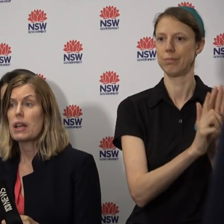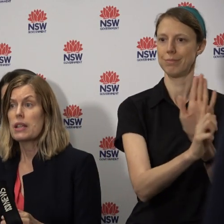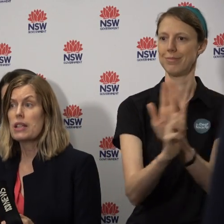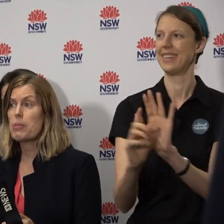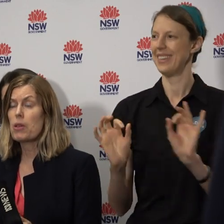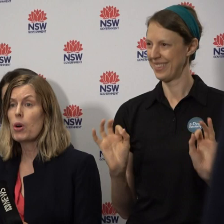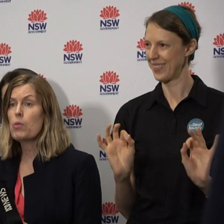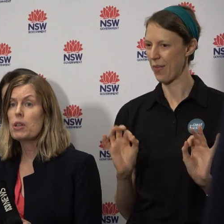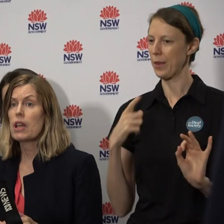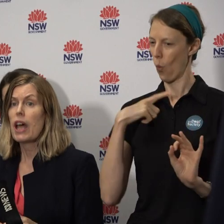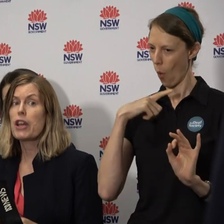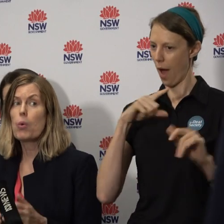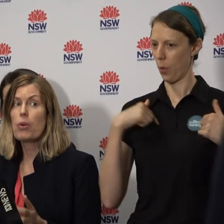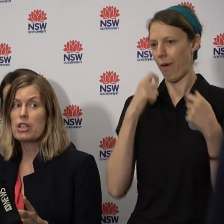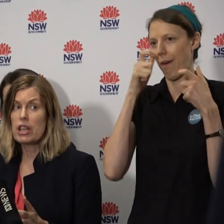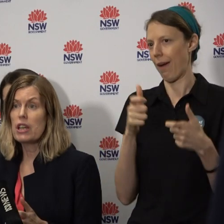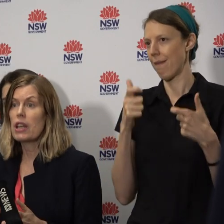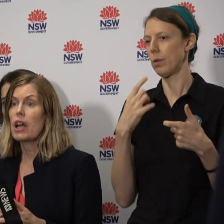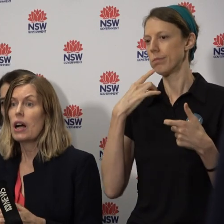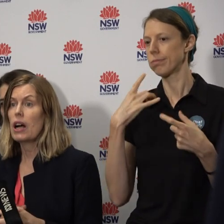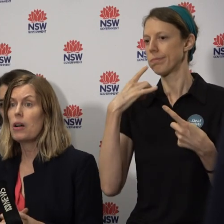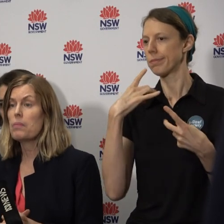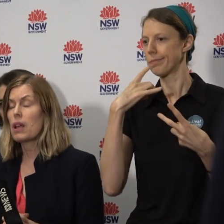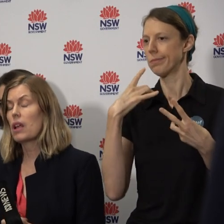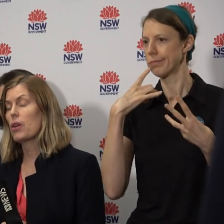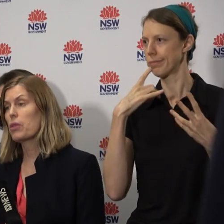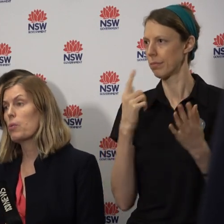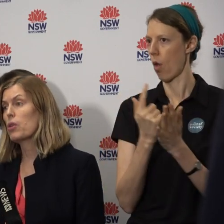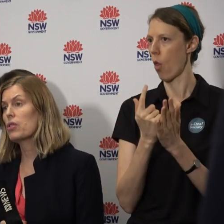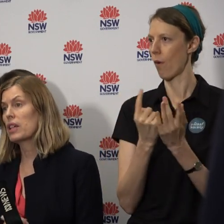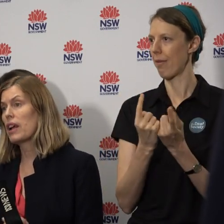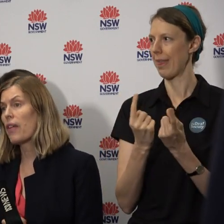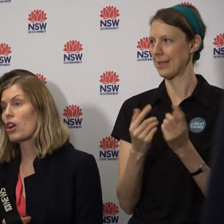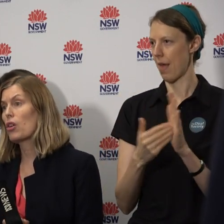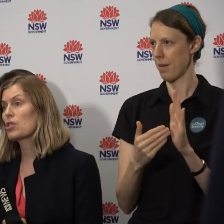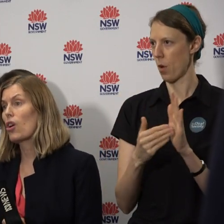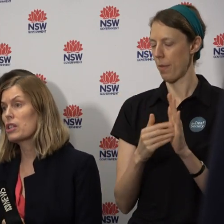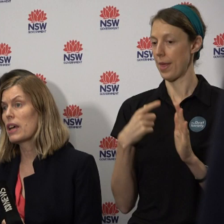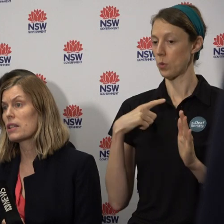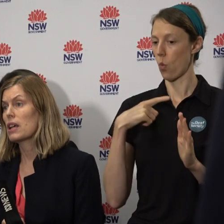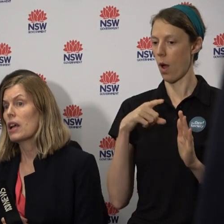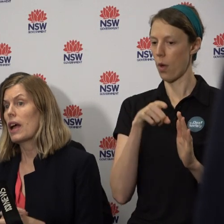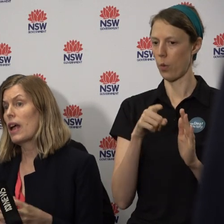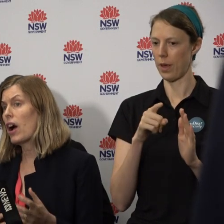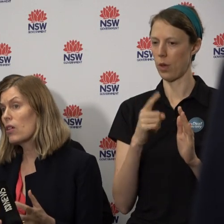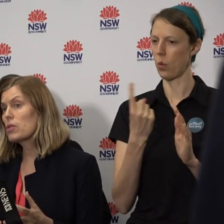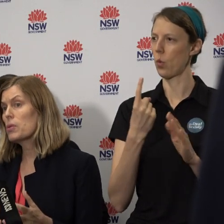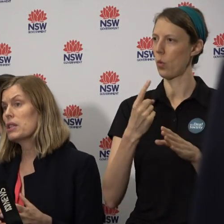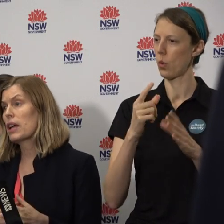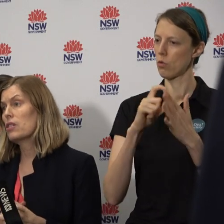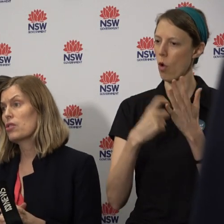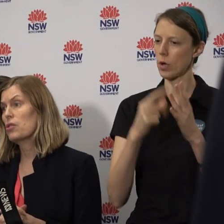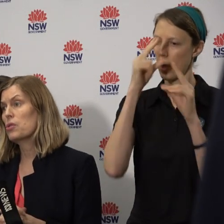precautionary step at the moment and quarantining healthcare workers and other close contacts. I